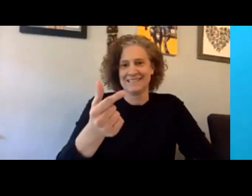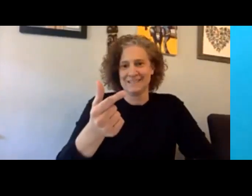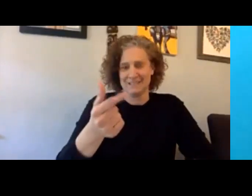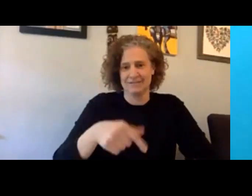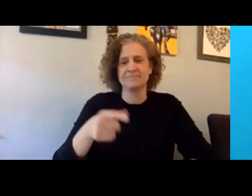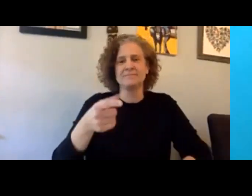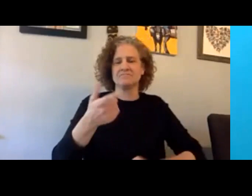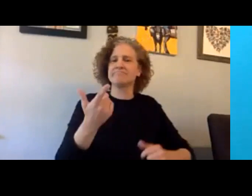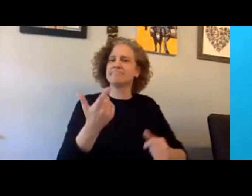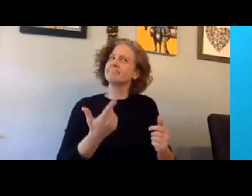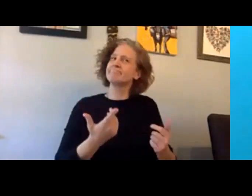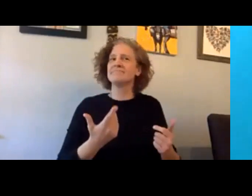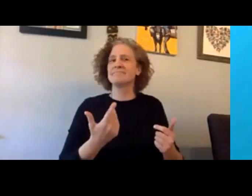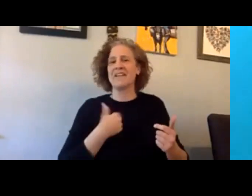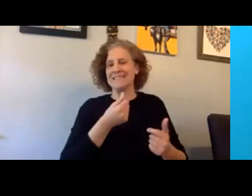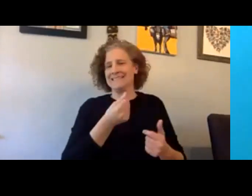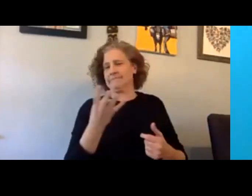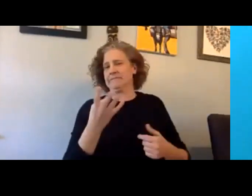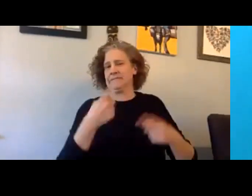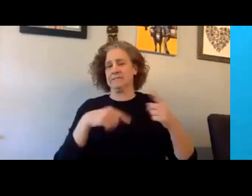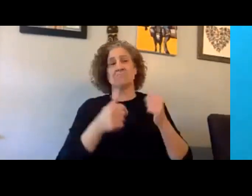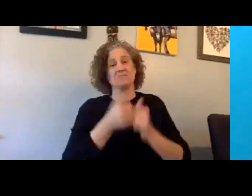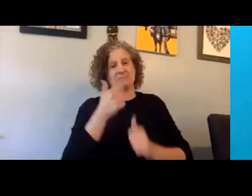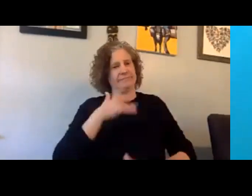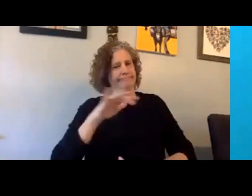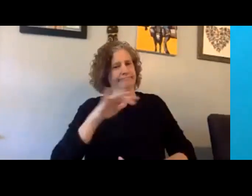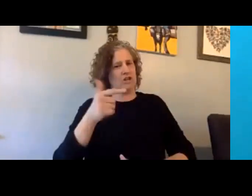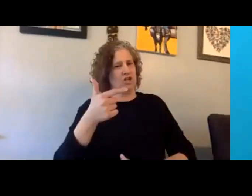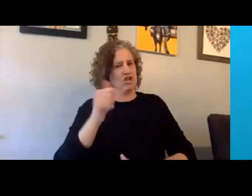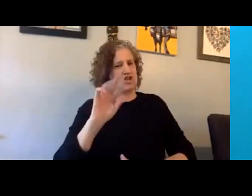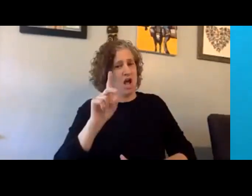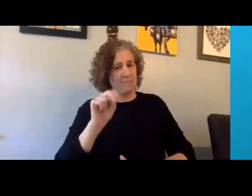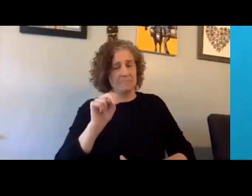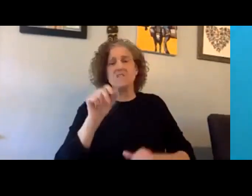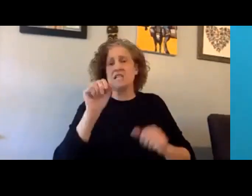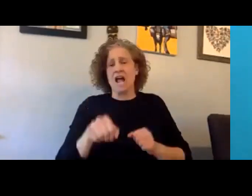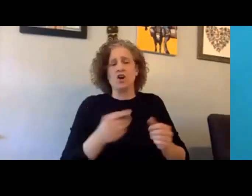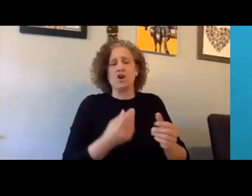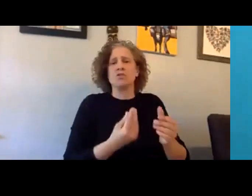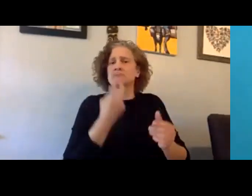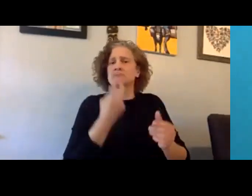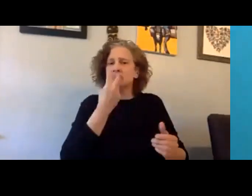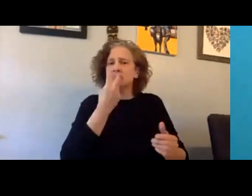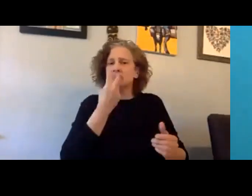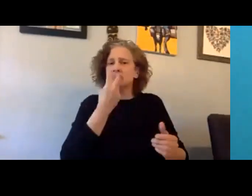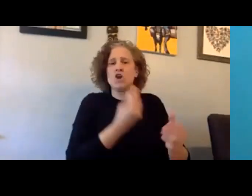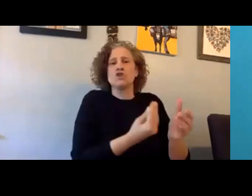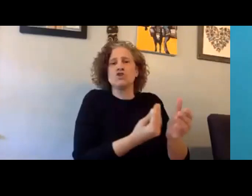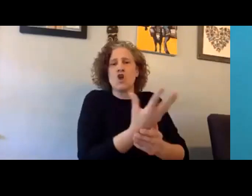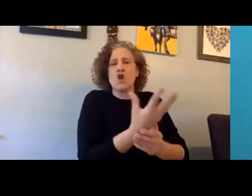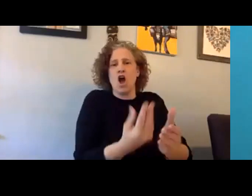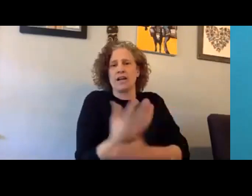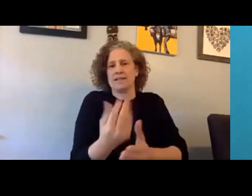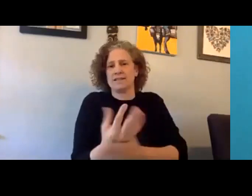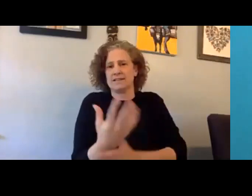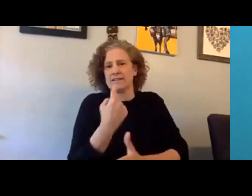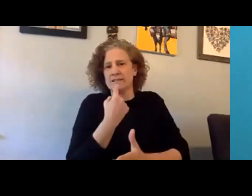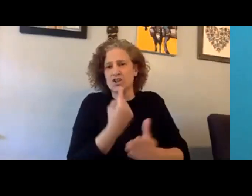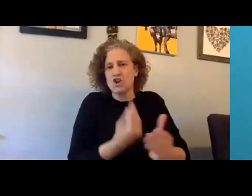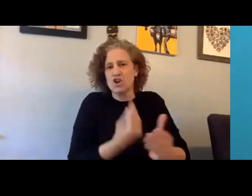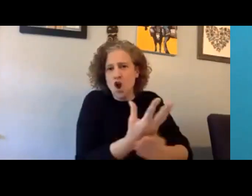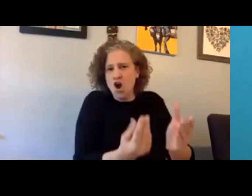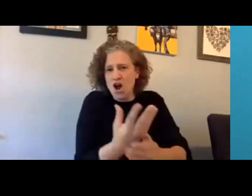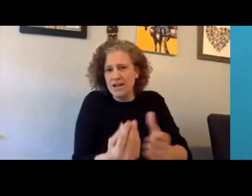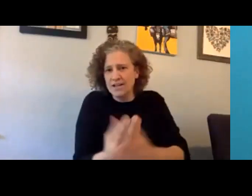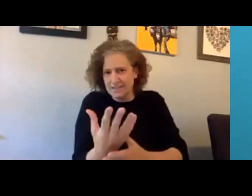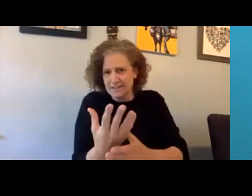Gardening, okay. Oh my God. There are several signs. Most people tend to spell garden. You certainly can sign